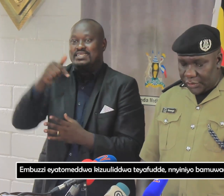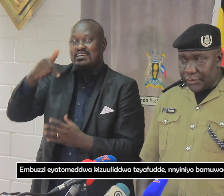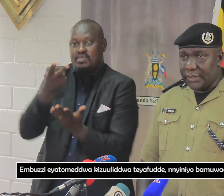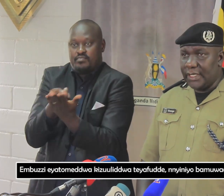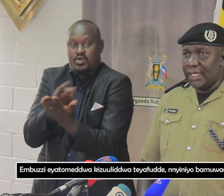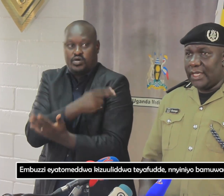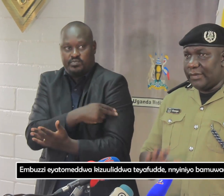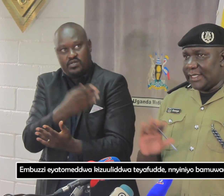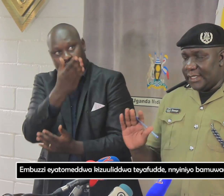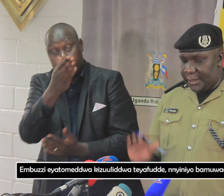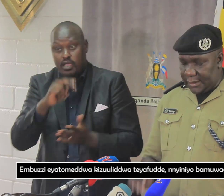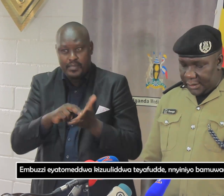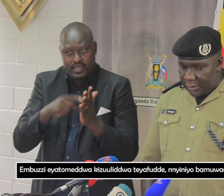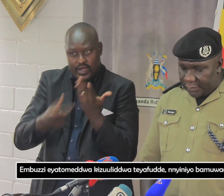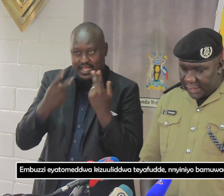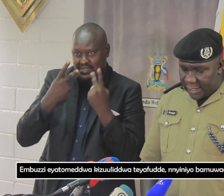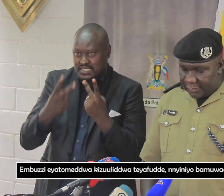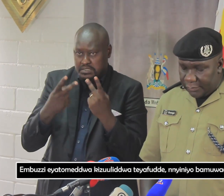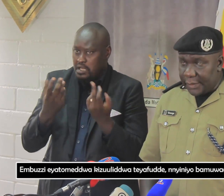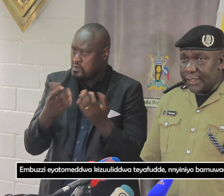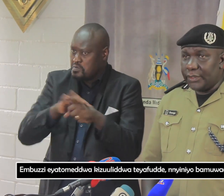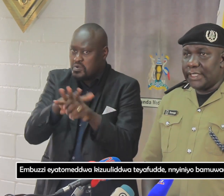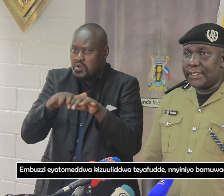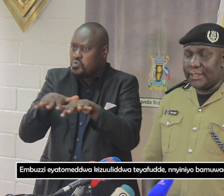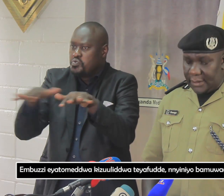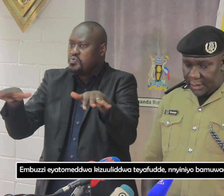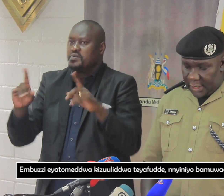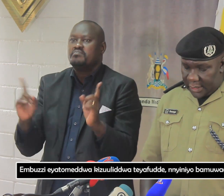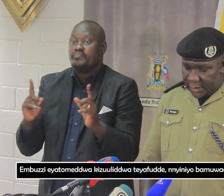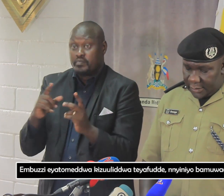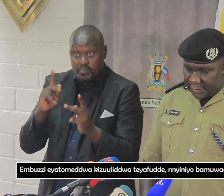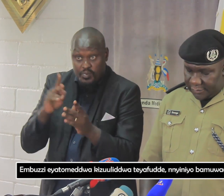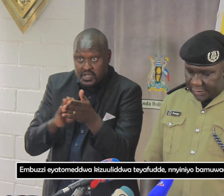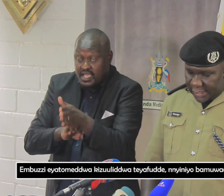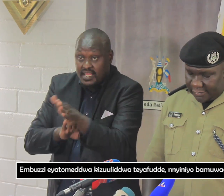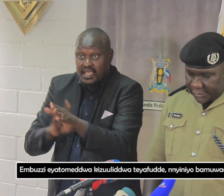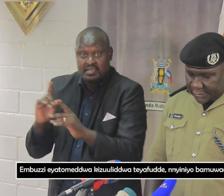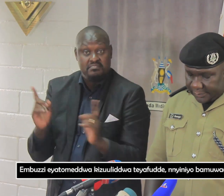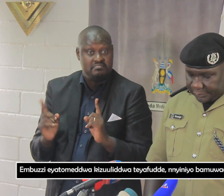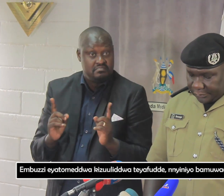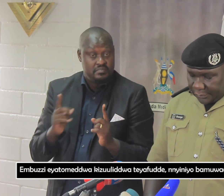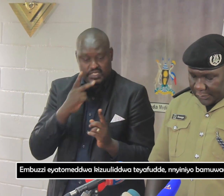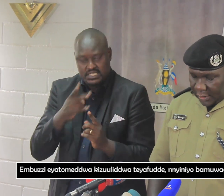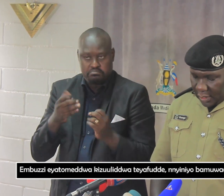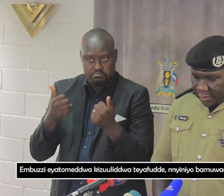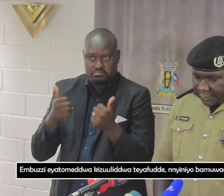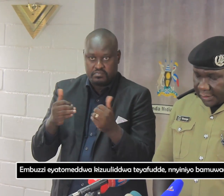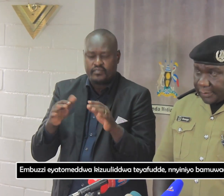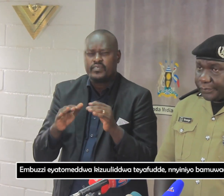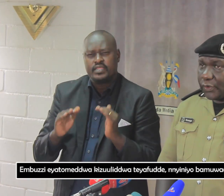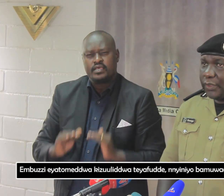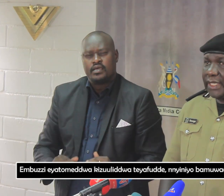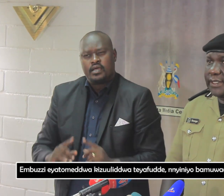Now, this shows a flattening of the curve with 0 deaths and several recoveries.